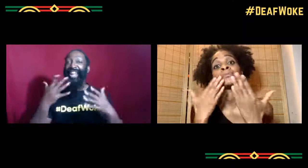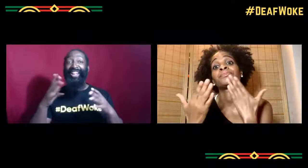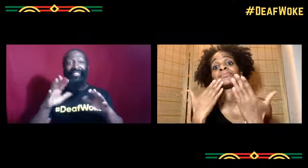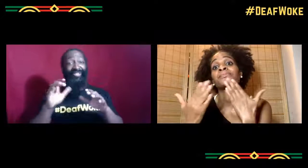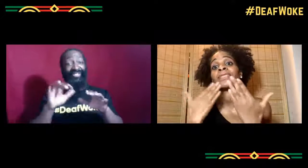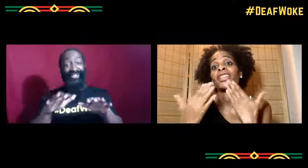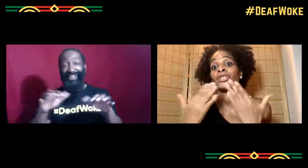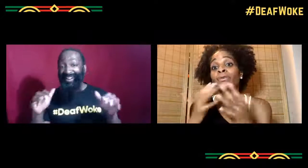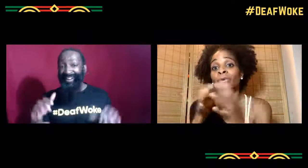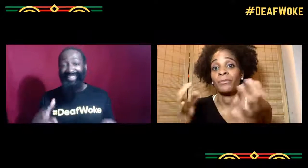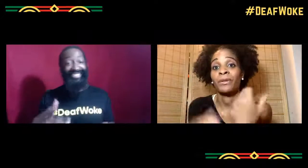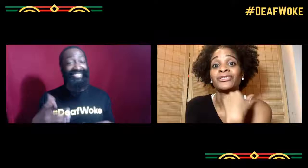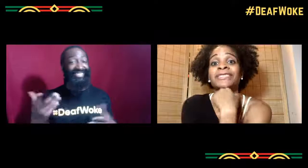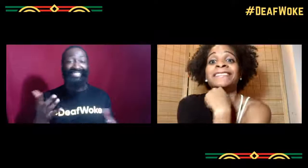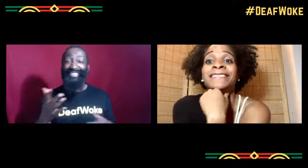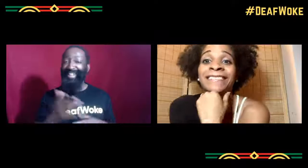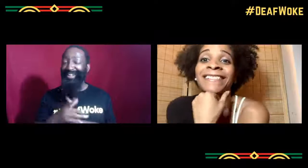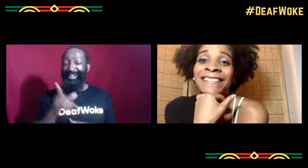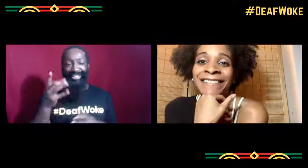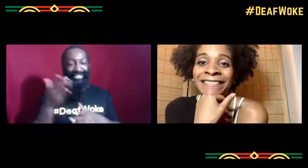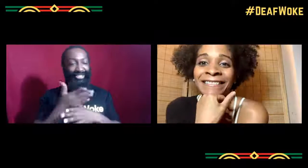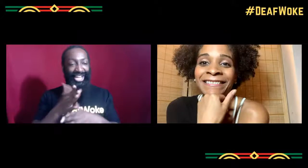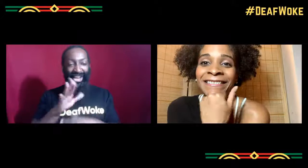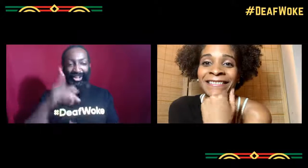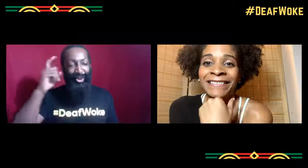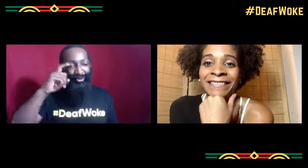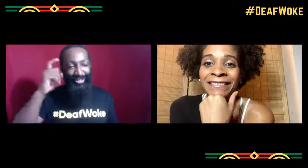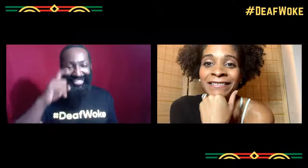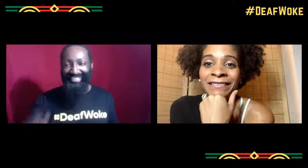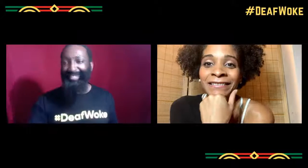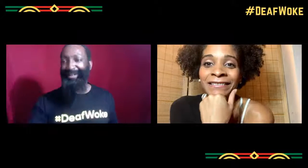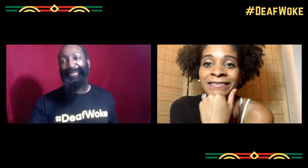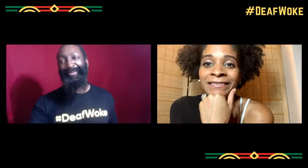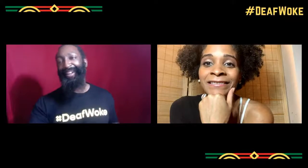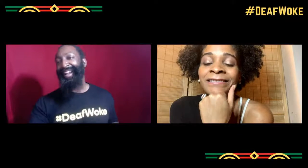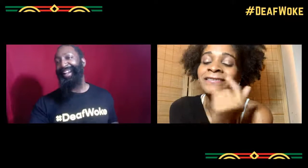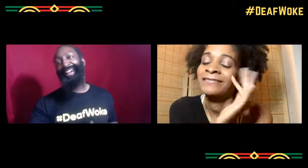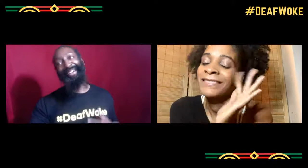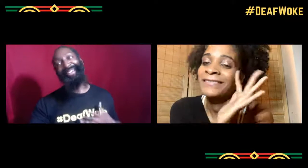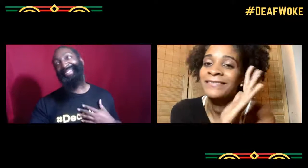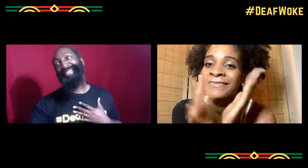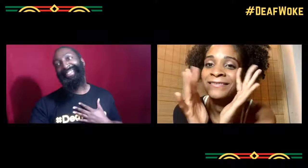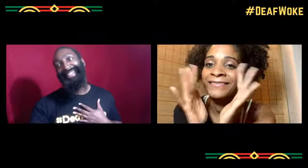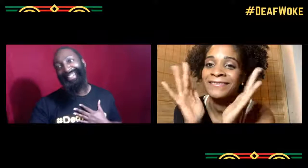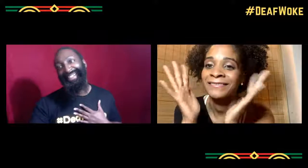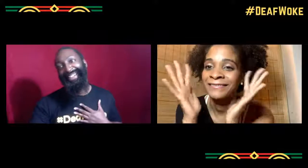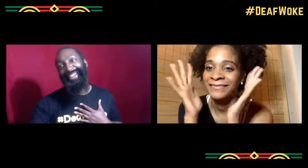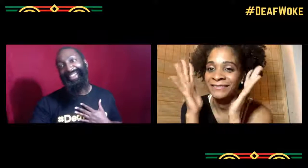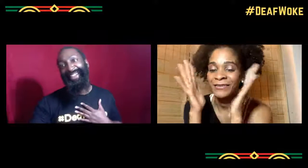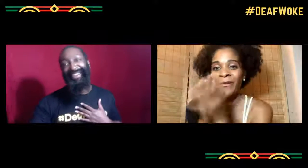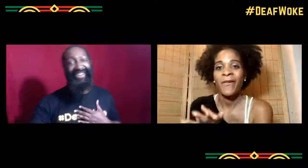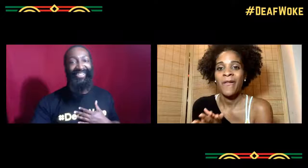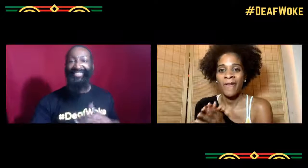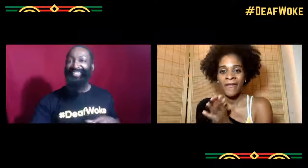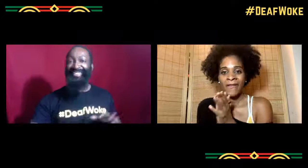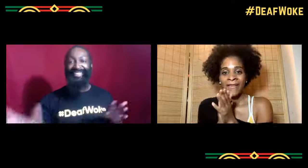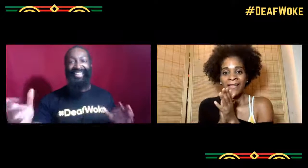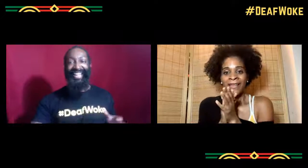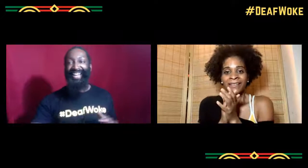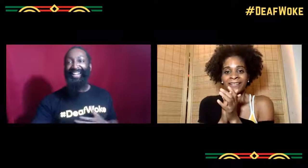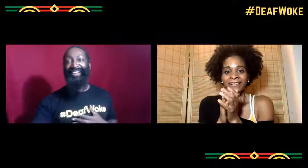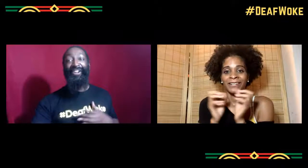much. Thank you. The audience. Thank you for sharing your wisdom.